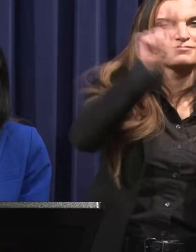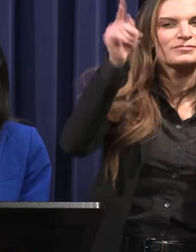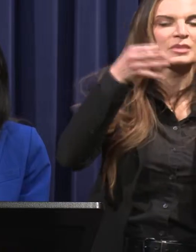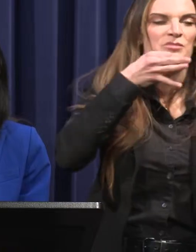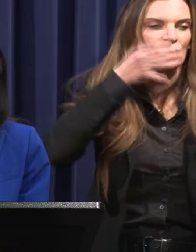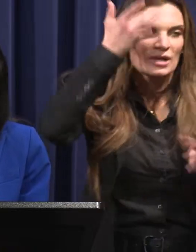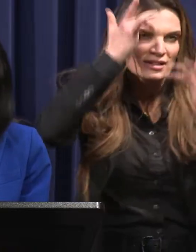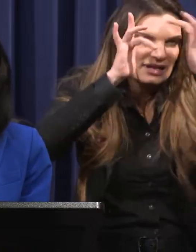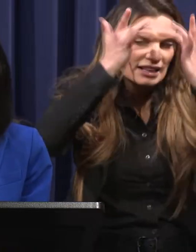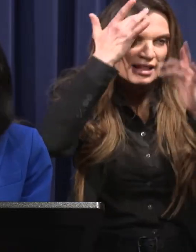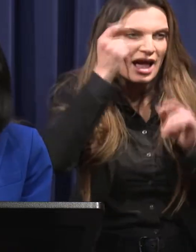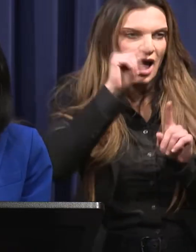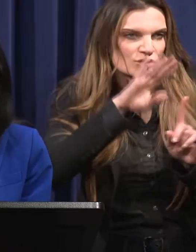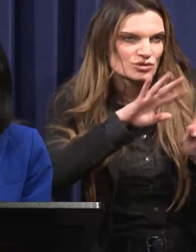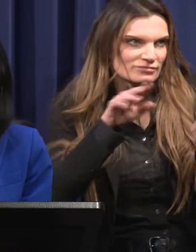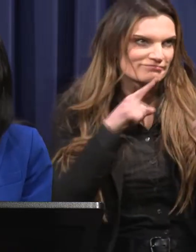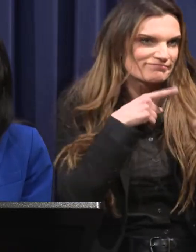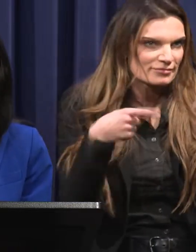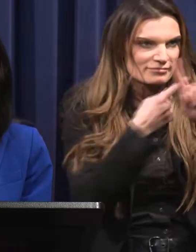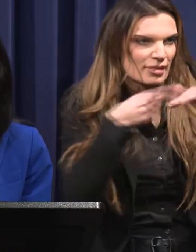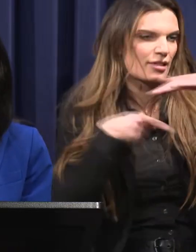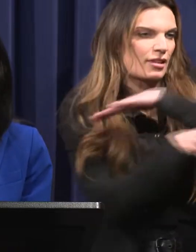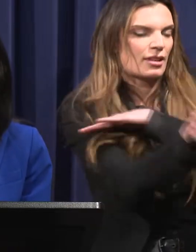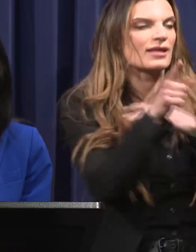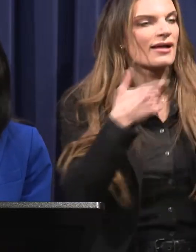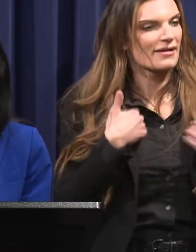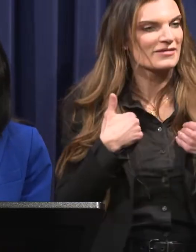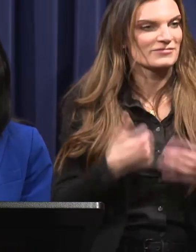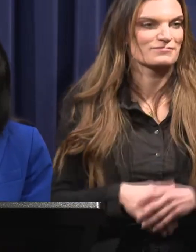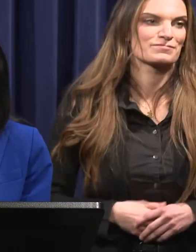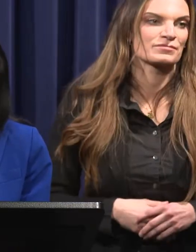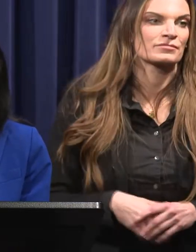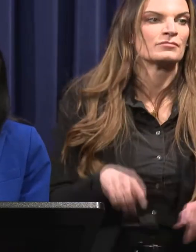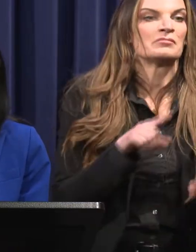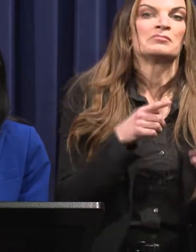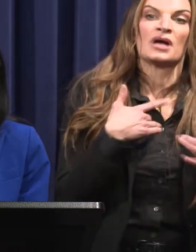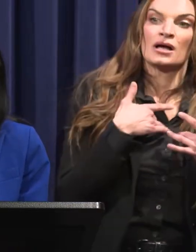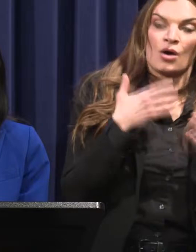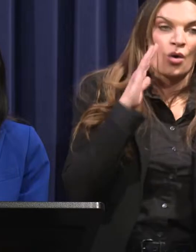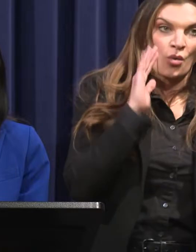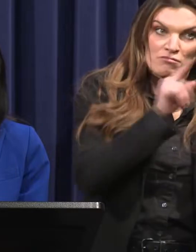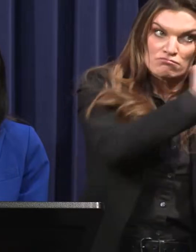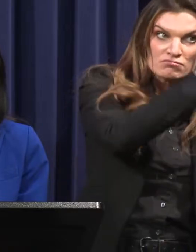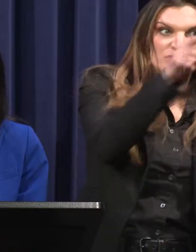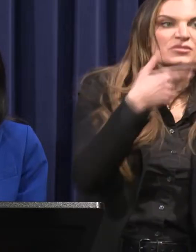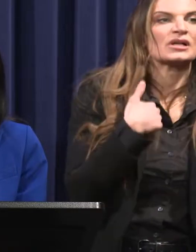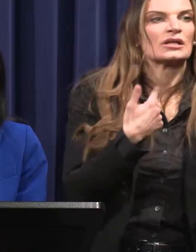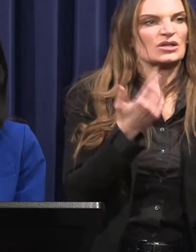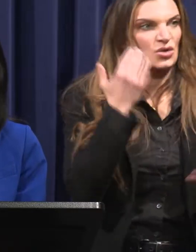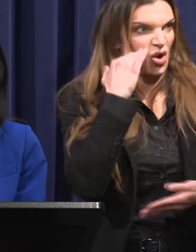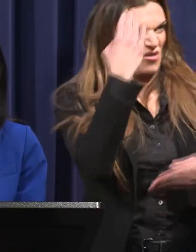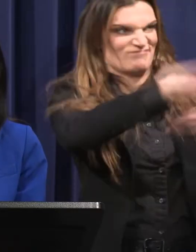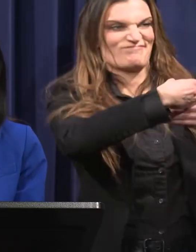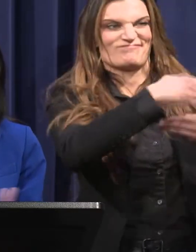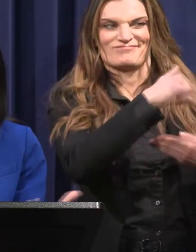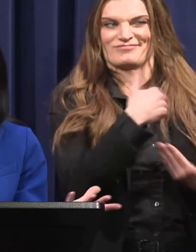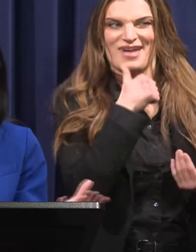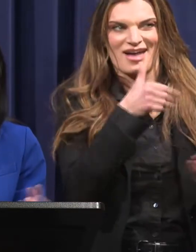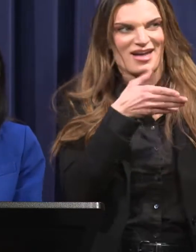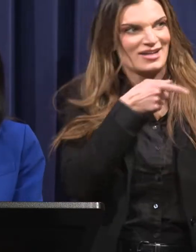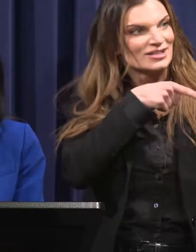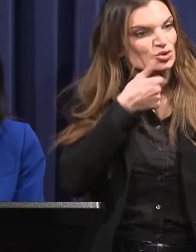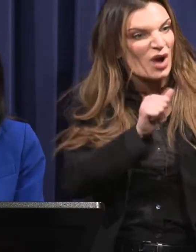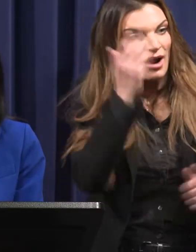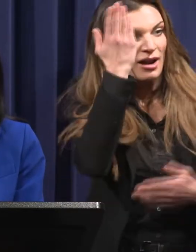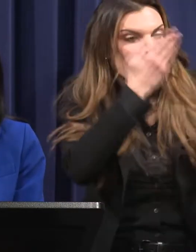system. But for most people, they're not going to even want to try. And for many of those who do try, they'll be caught and they'll be held accountable, which of course